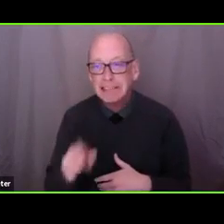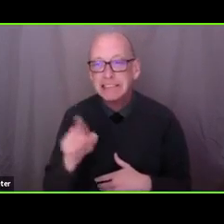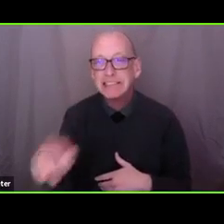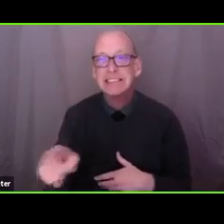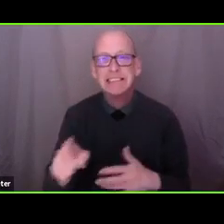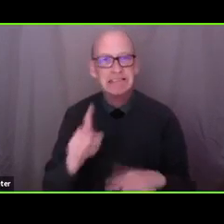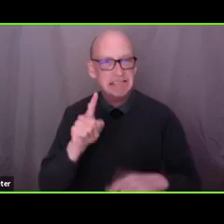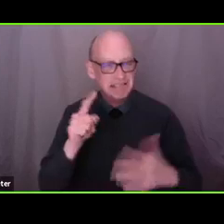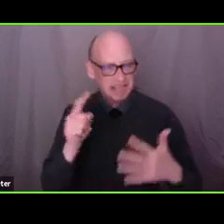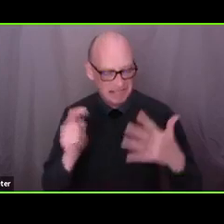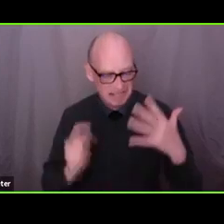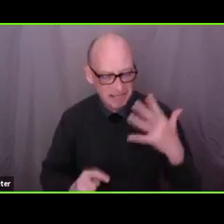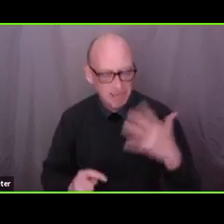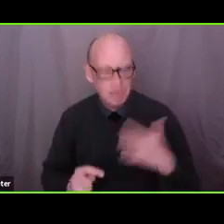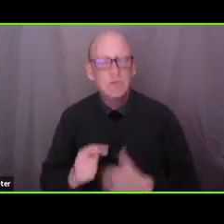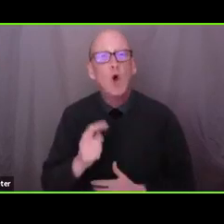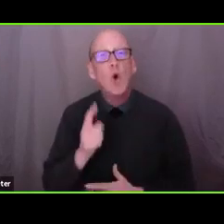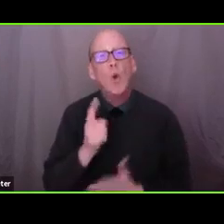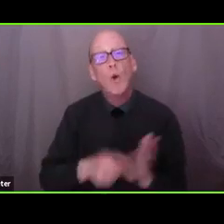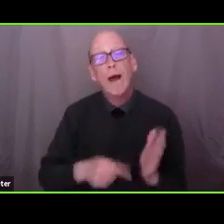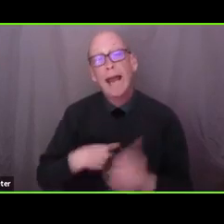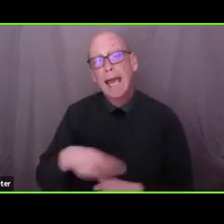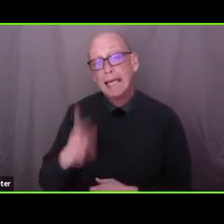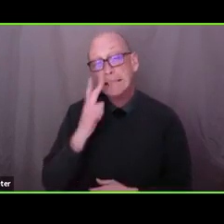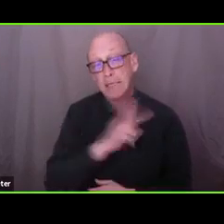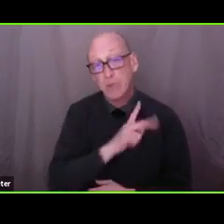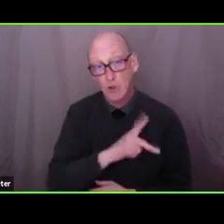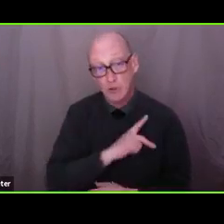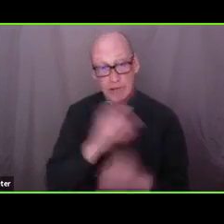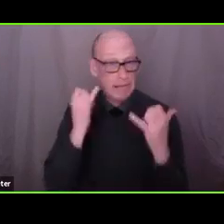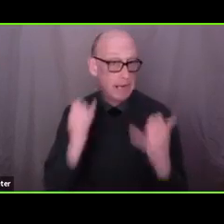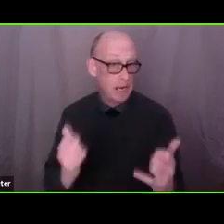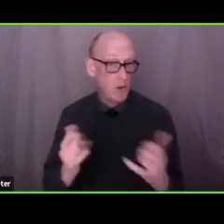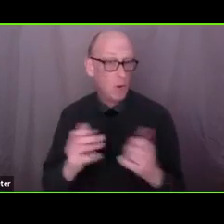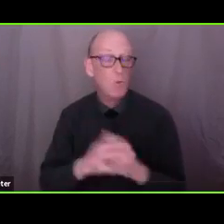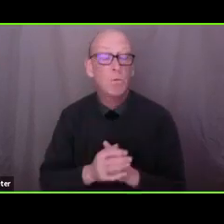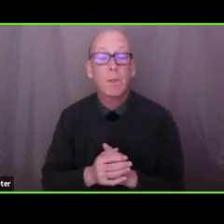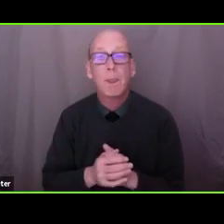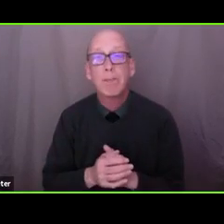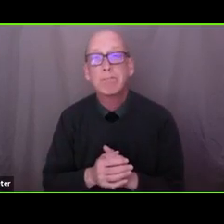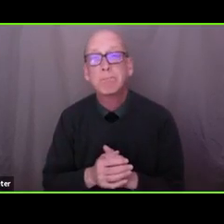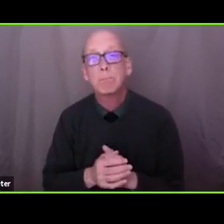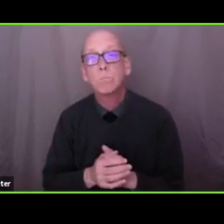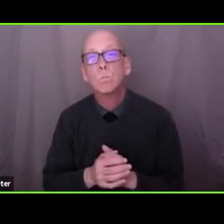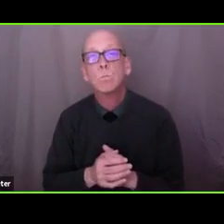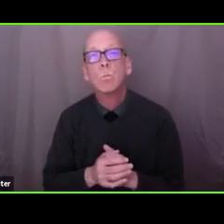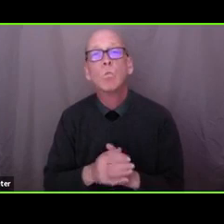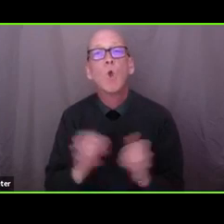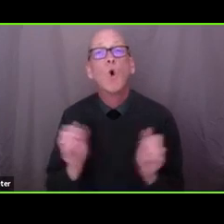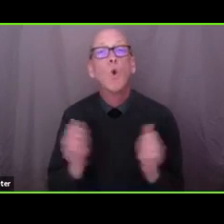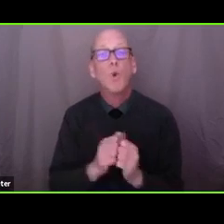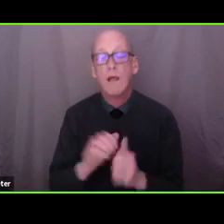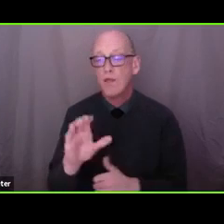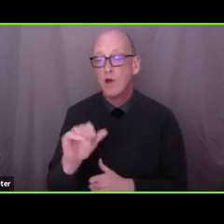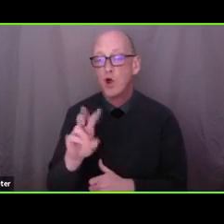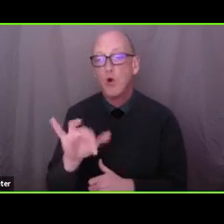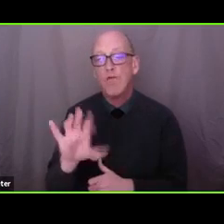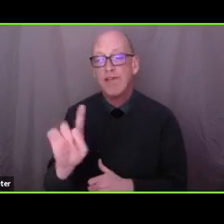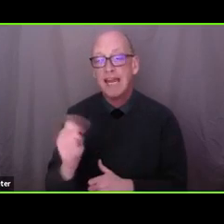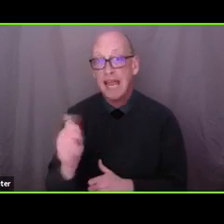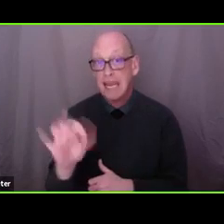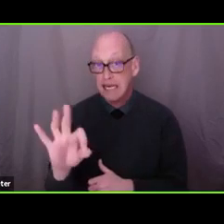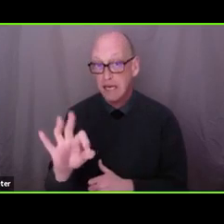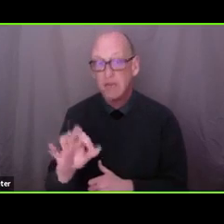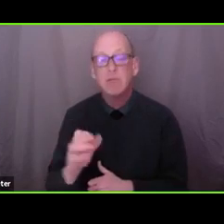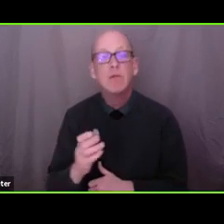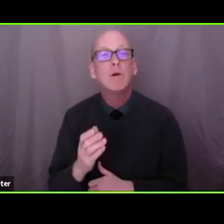am personally experiencing or seeing now is that with COVID-19 and things